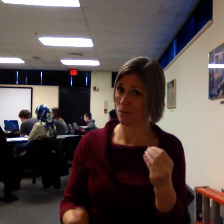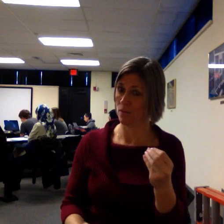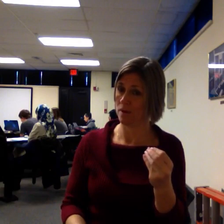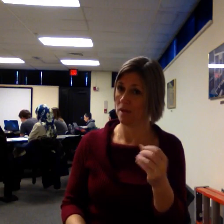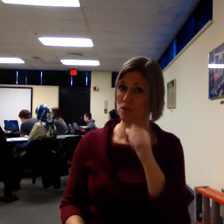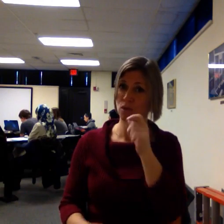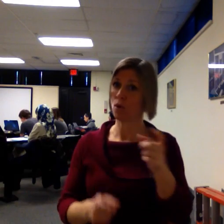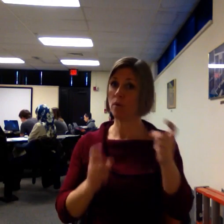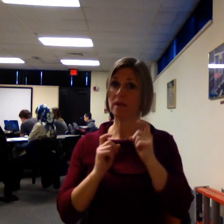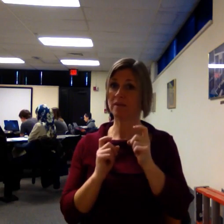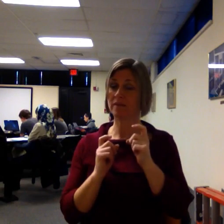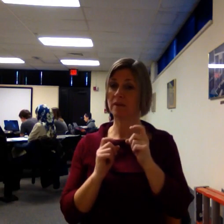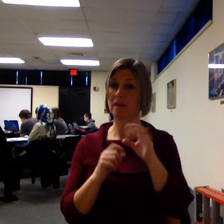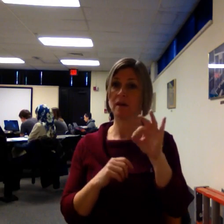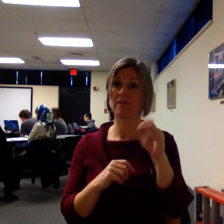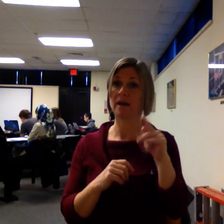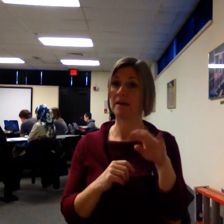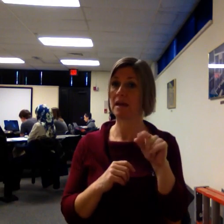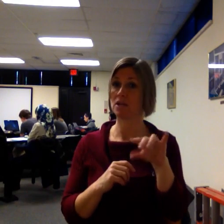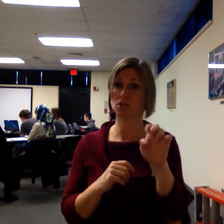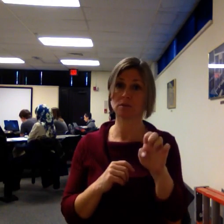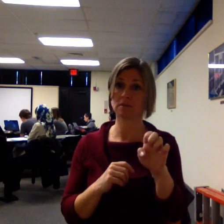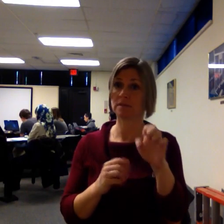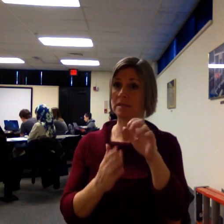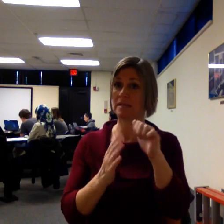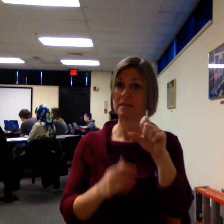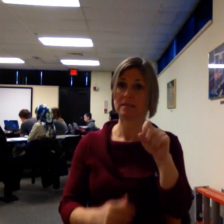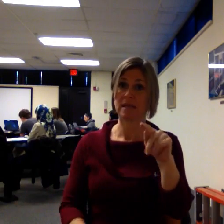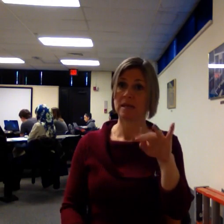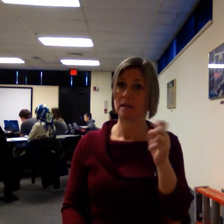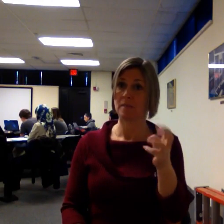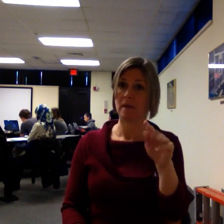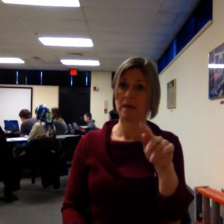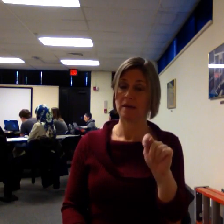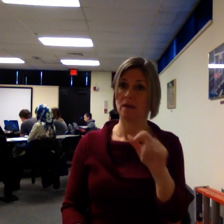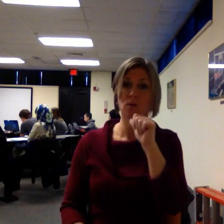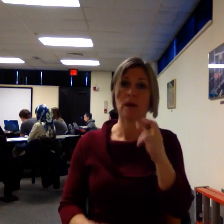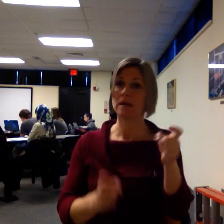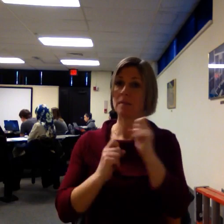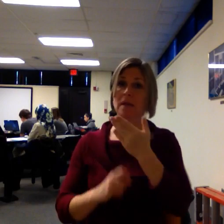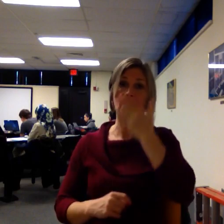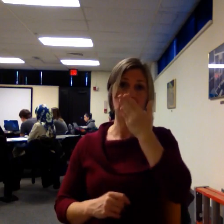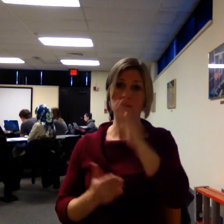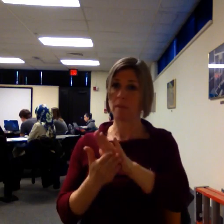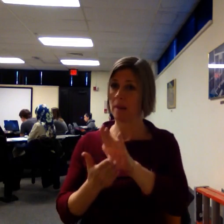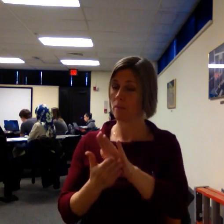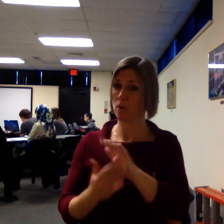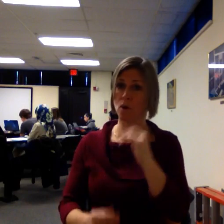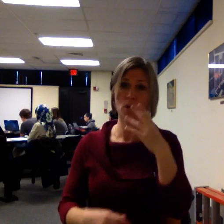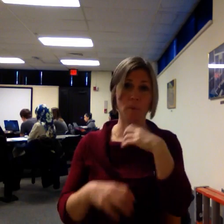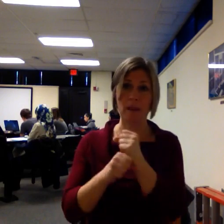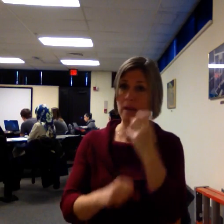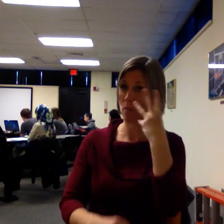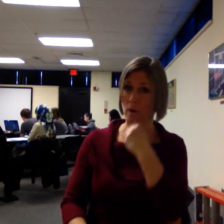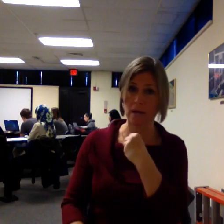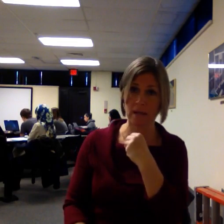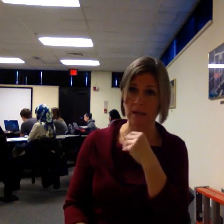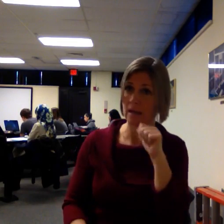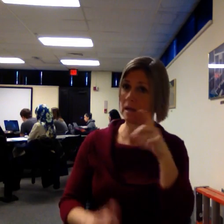your financial statements. Don't make a cover sheet. Okay, that's just another 200 pieces of paper. Don't make it pretty. You're not going to get extra points for having the